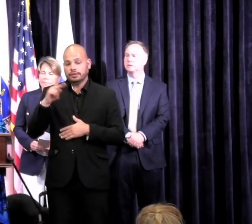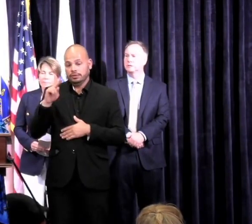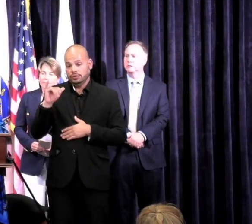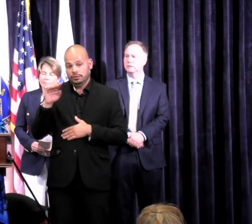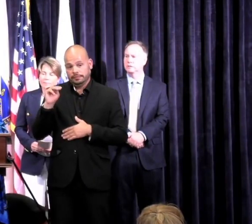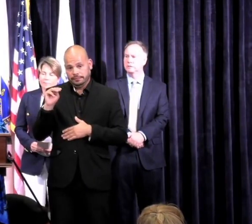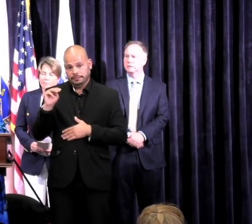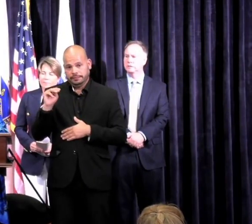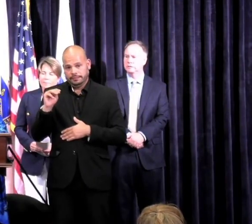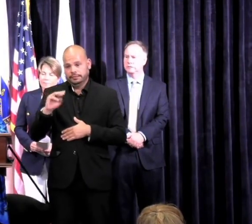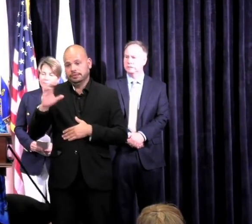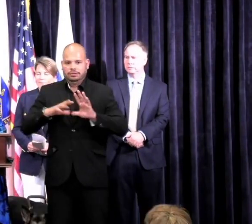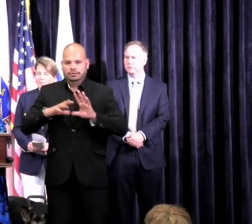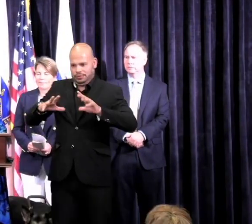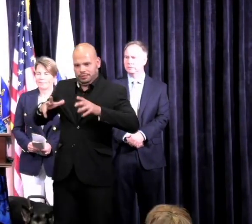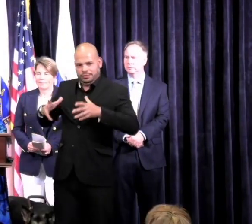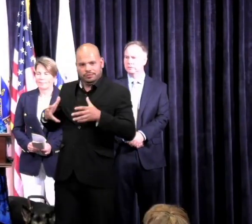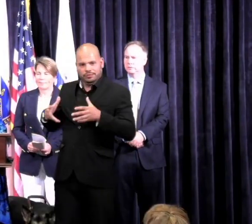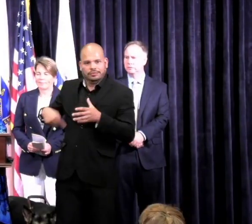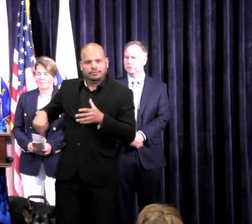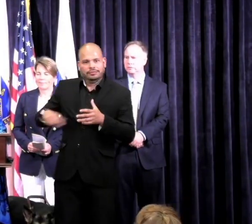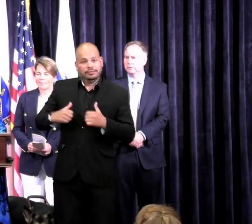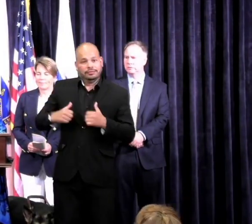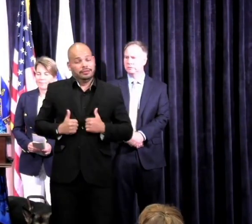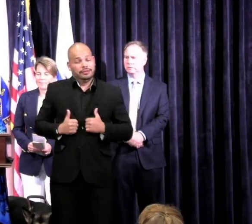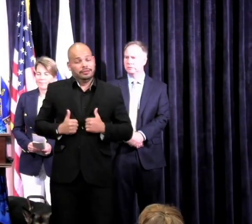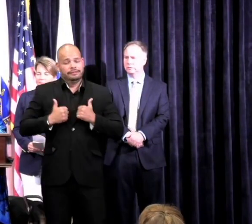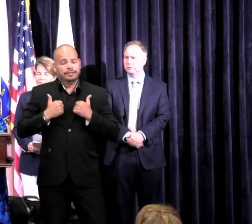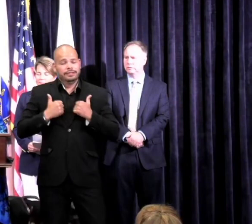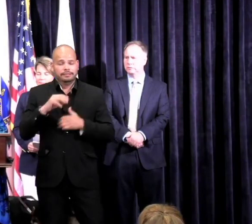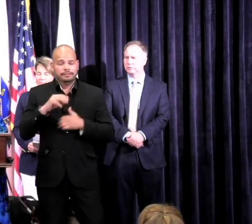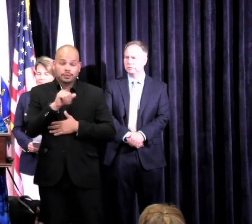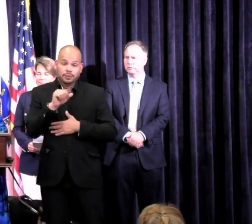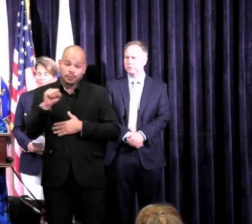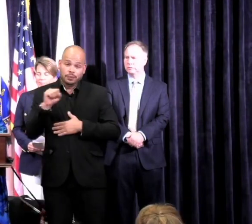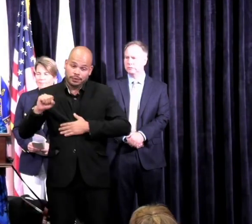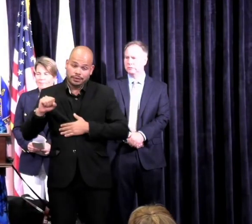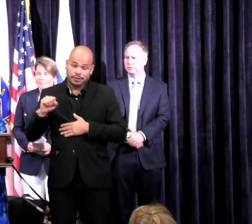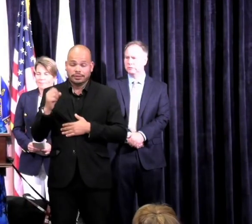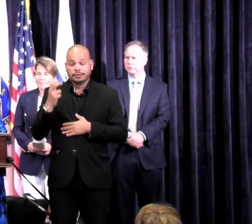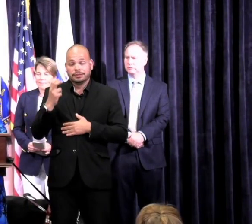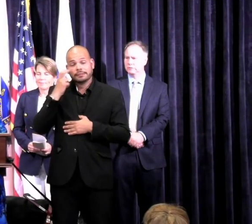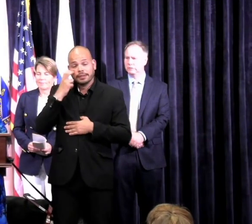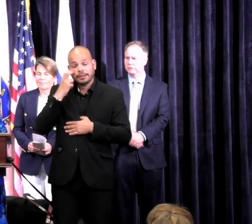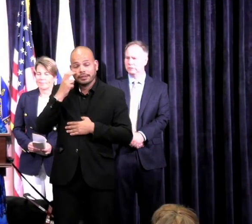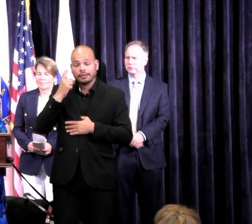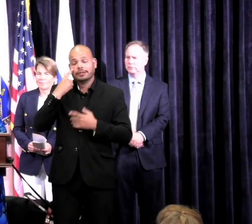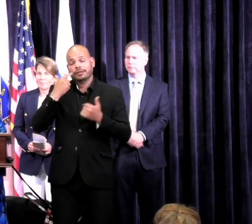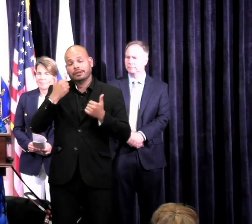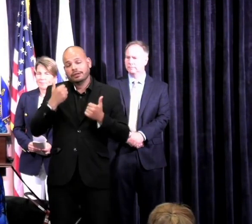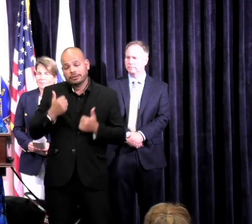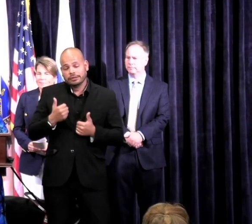Braille and talking book Library who are blind or have low vision or other disabilities